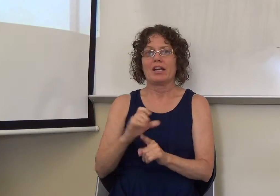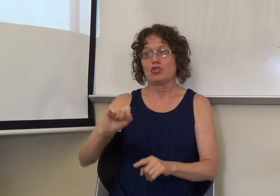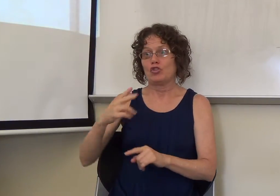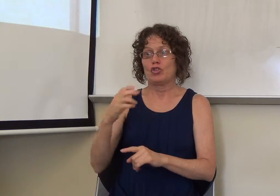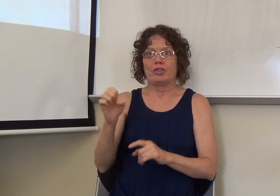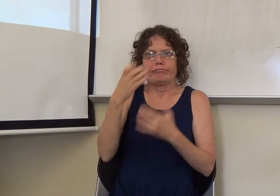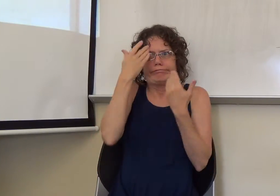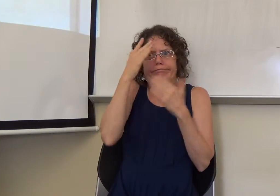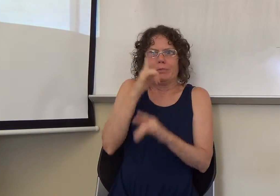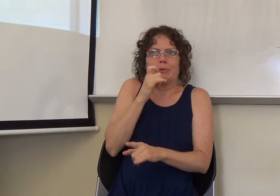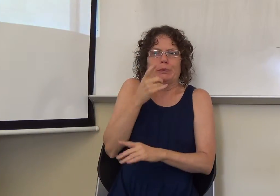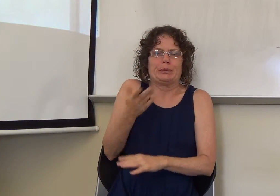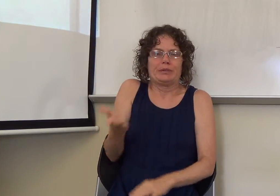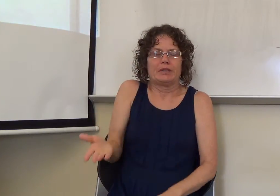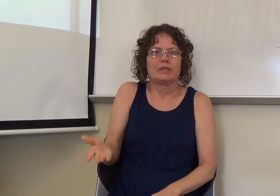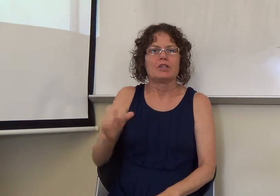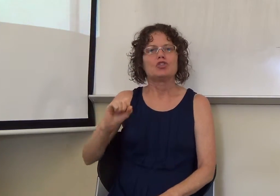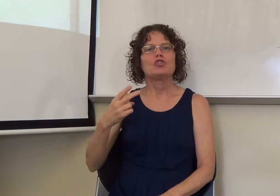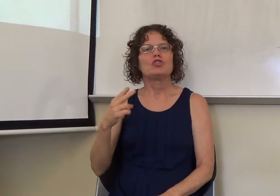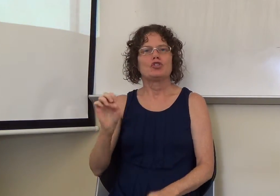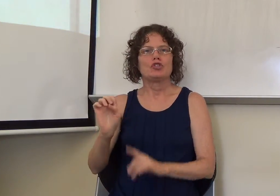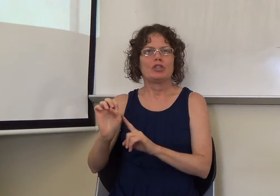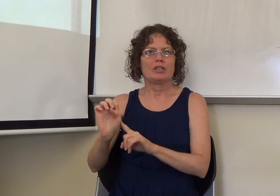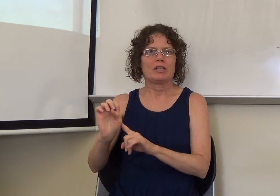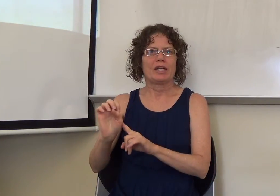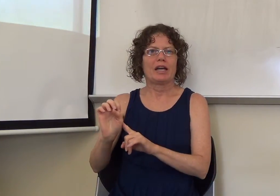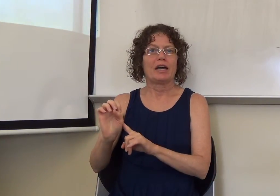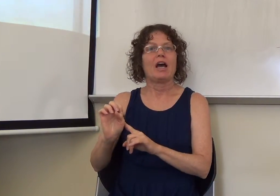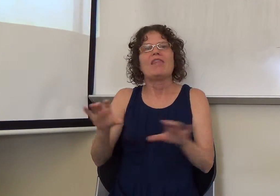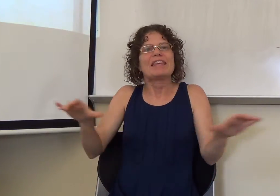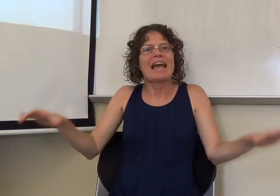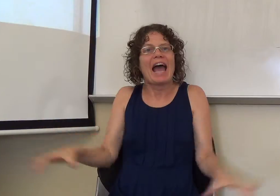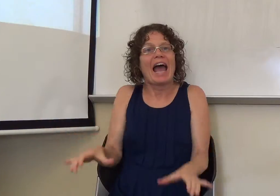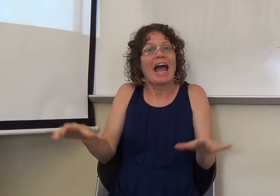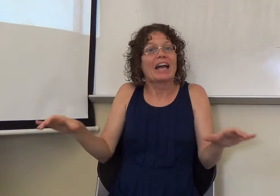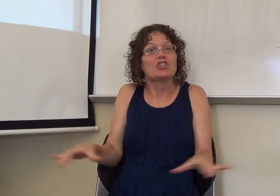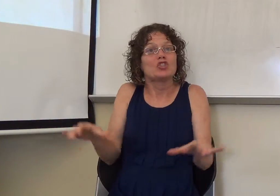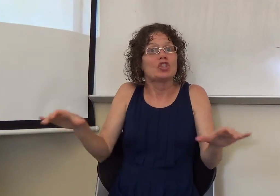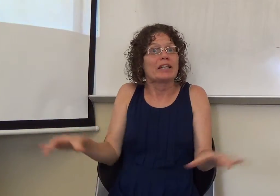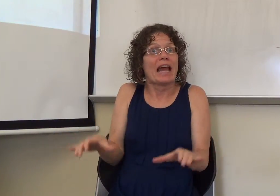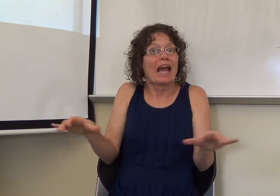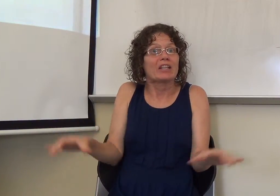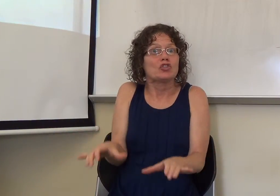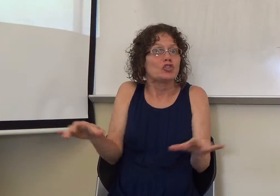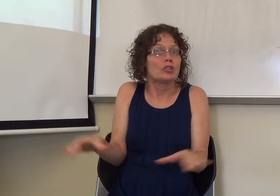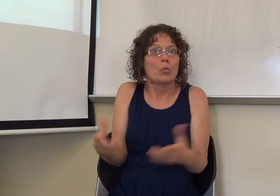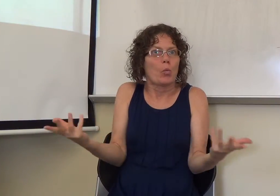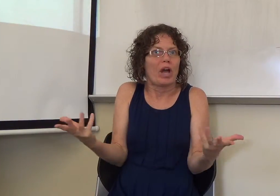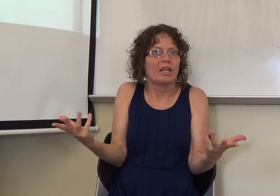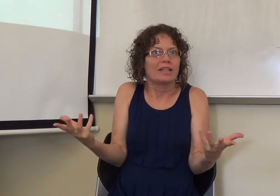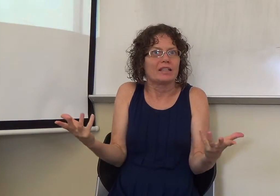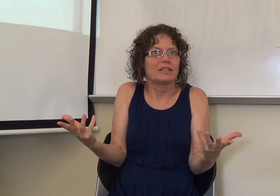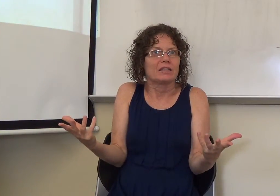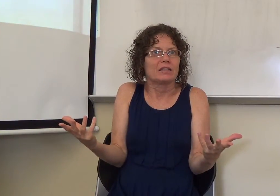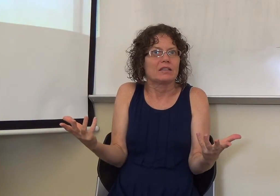but she is doing the action. What is the action she's doing? And again, remember,